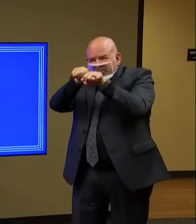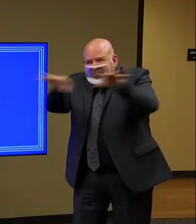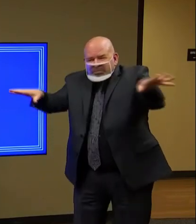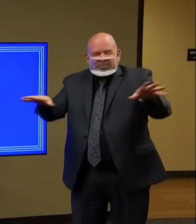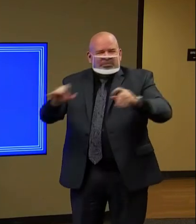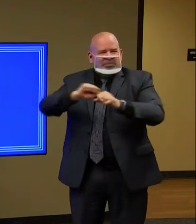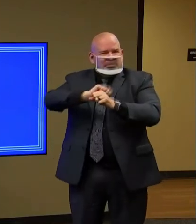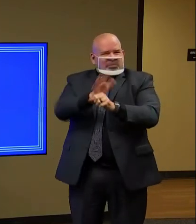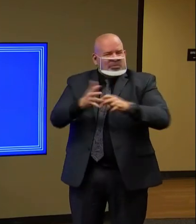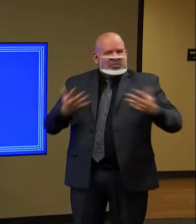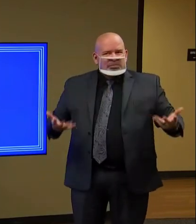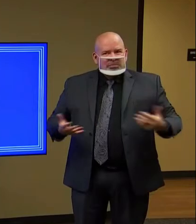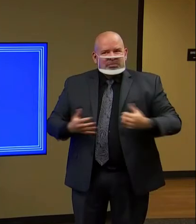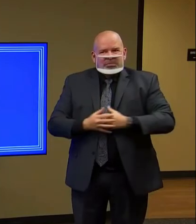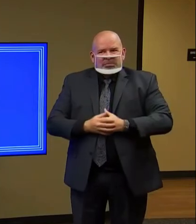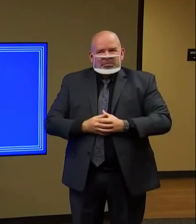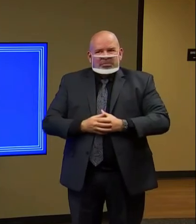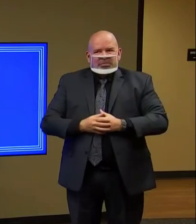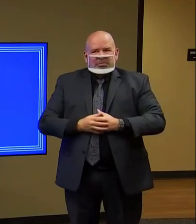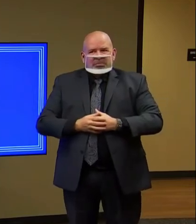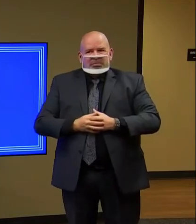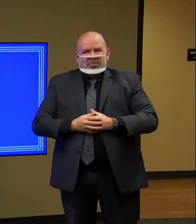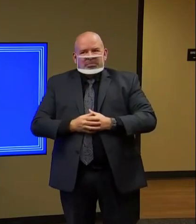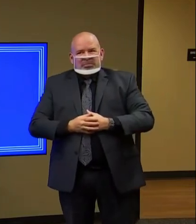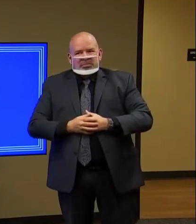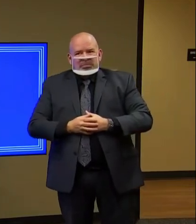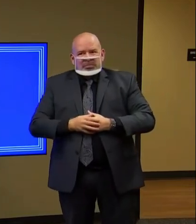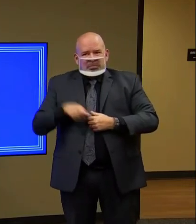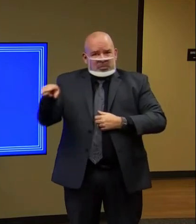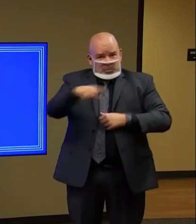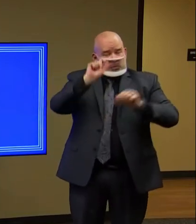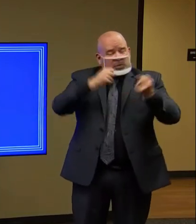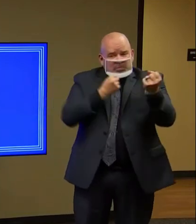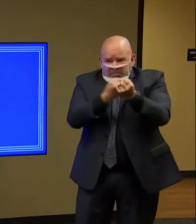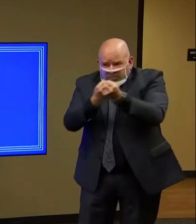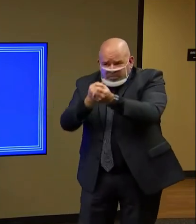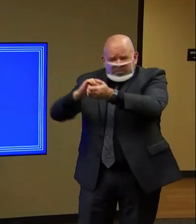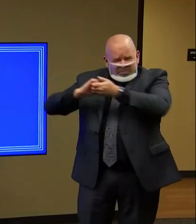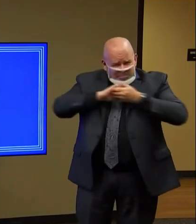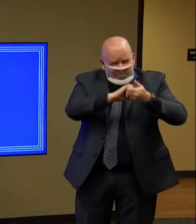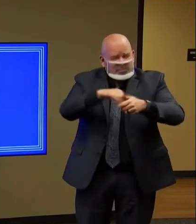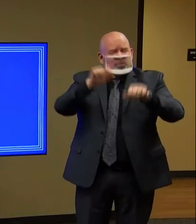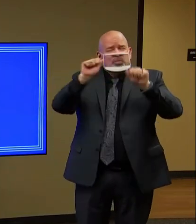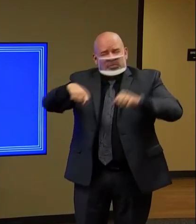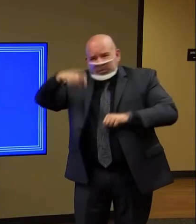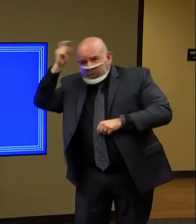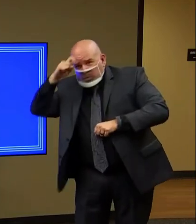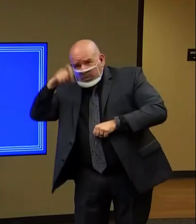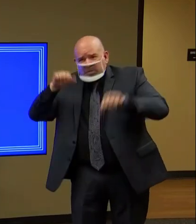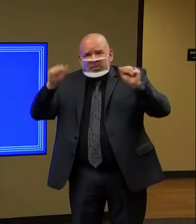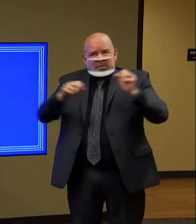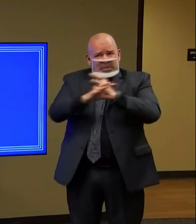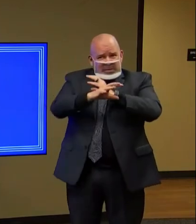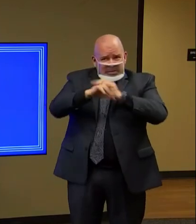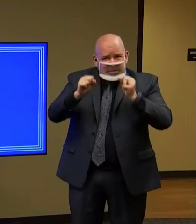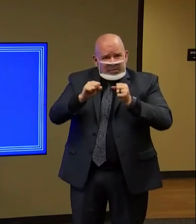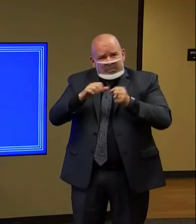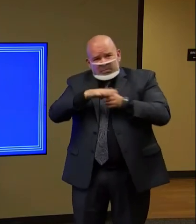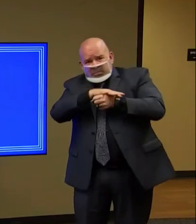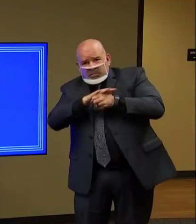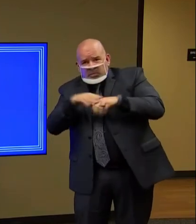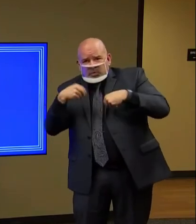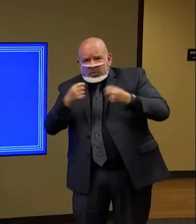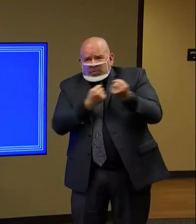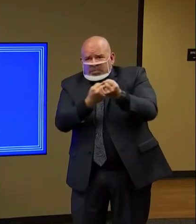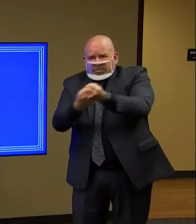You can be both safe and support businesses. You can shop locally and pick up your stuff